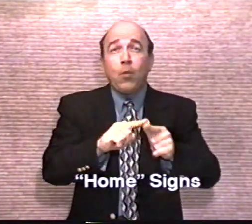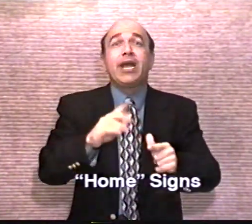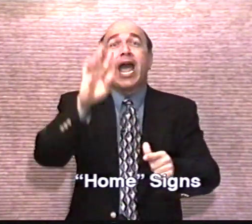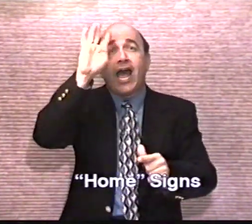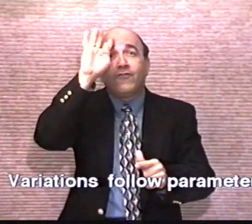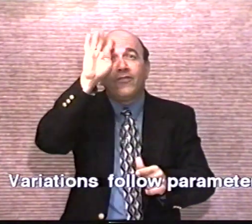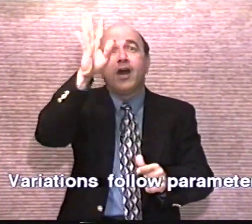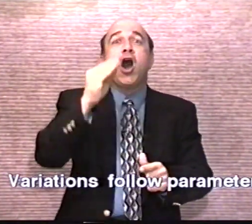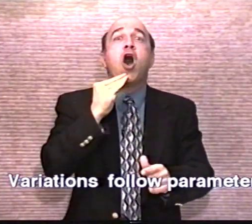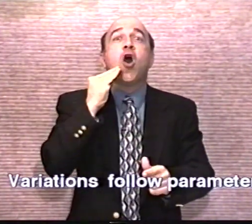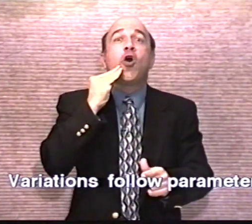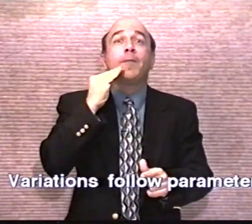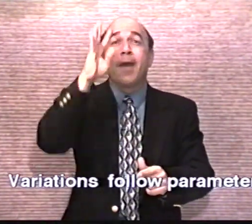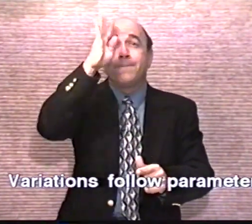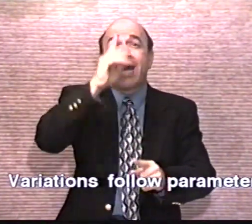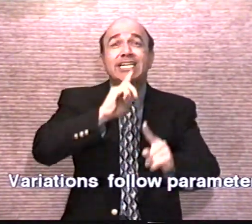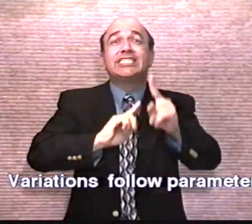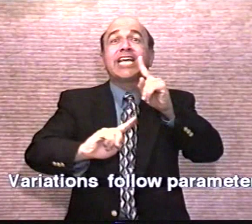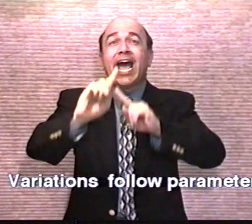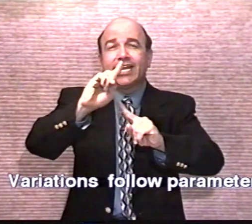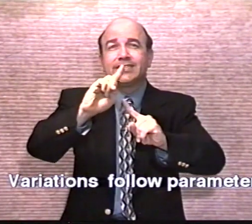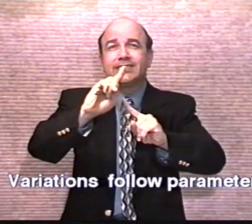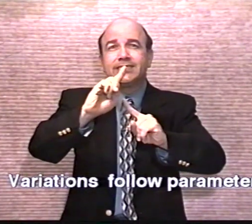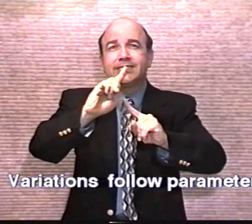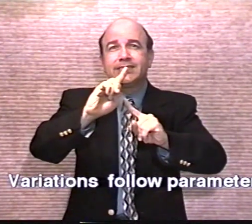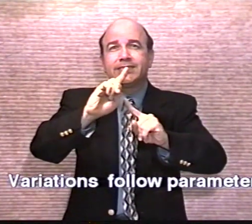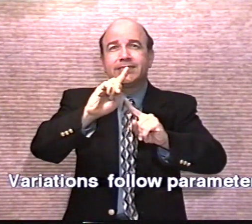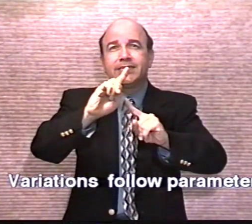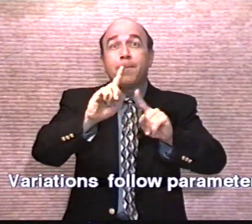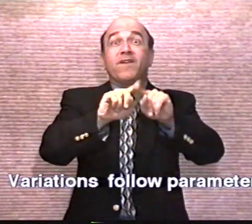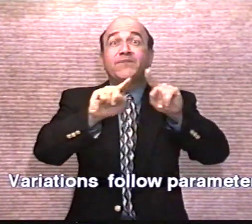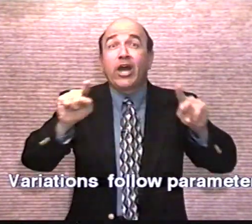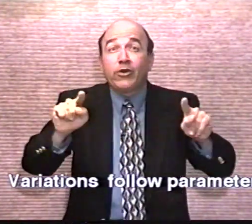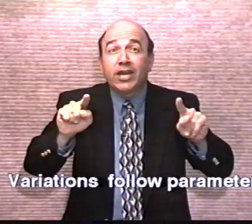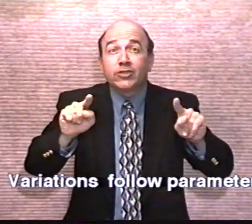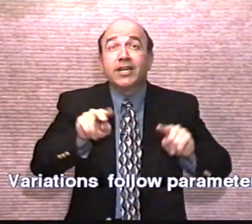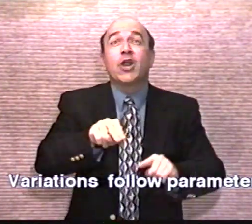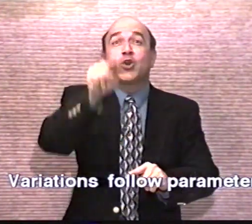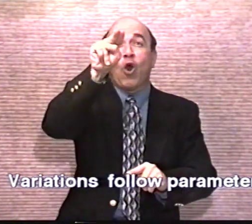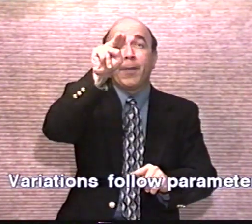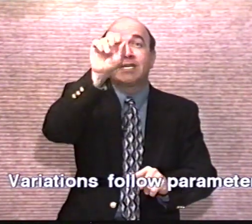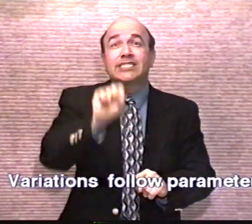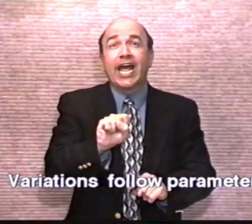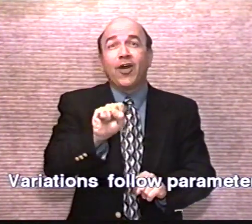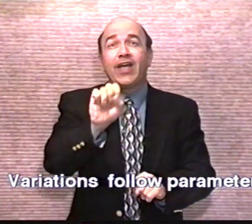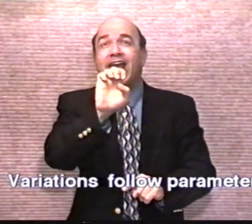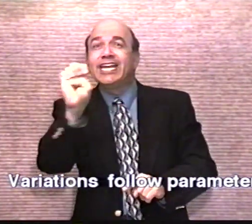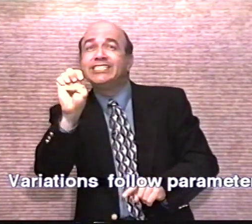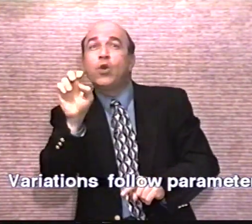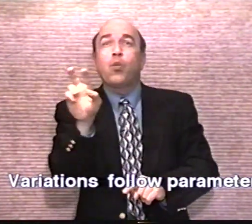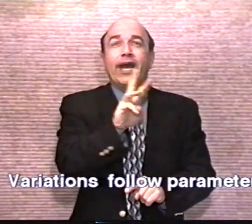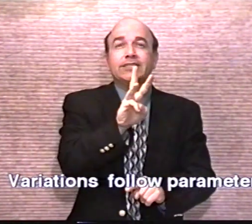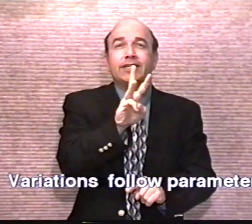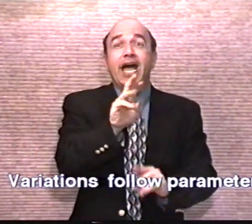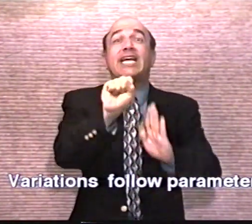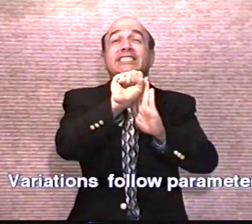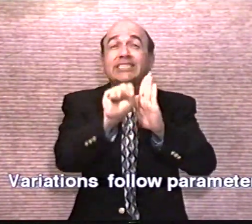we have homemade signs. But variation north, south, east, west.